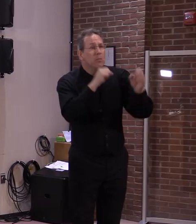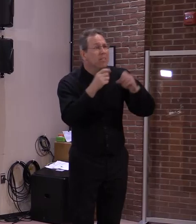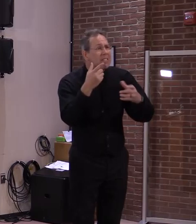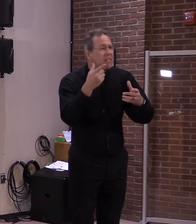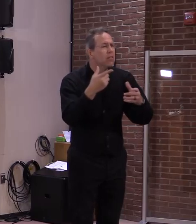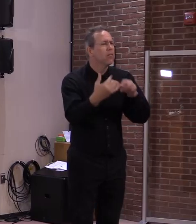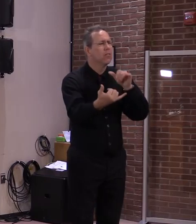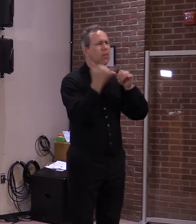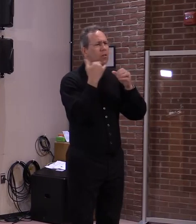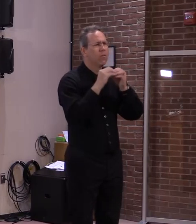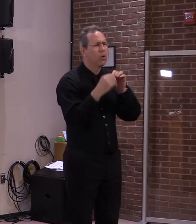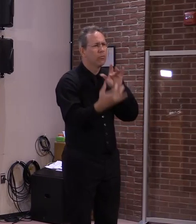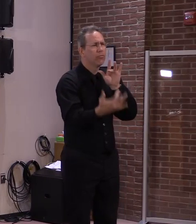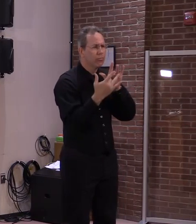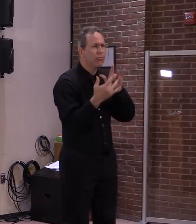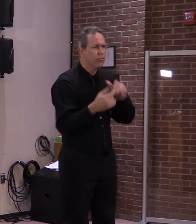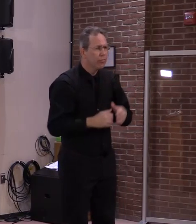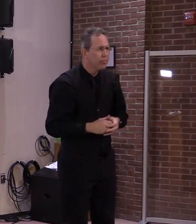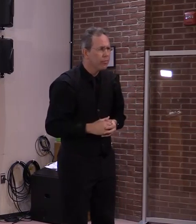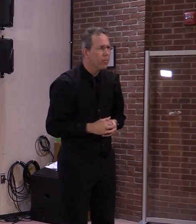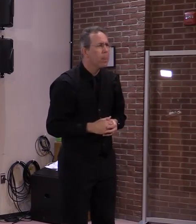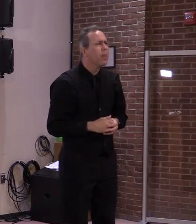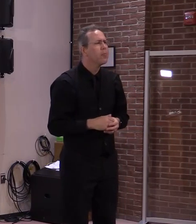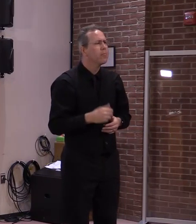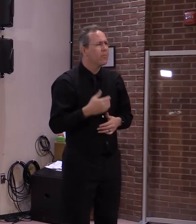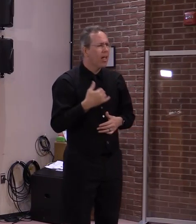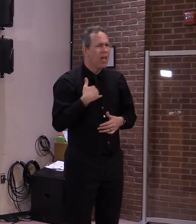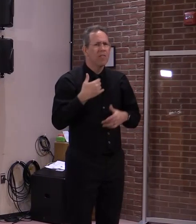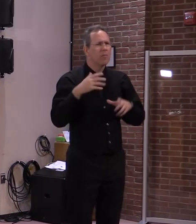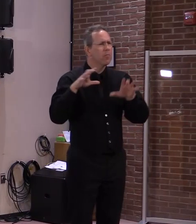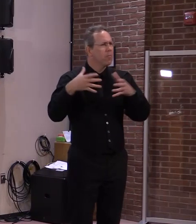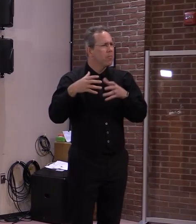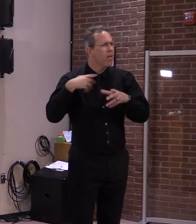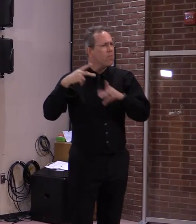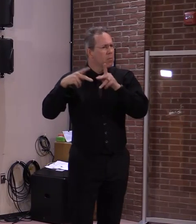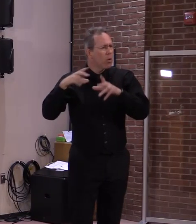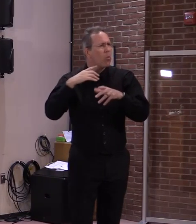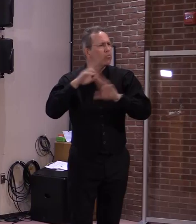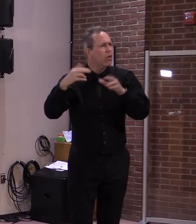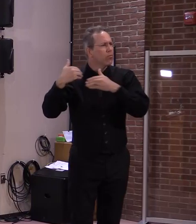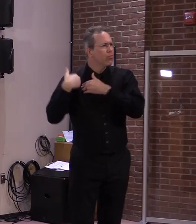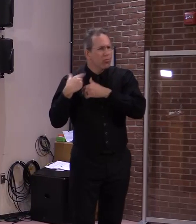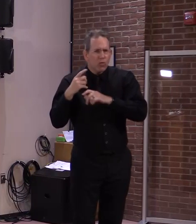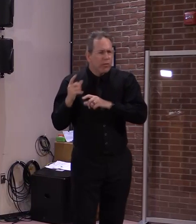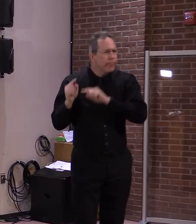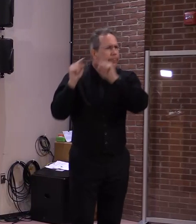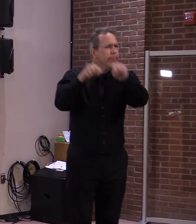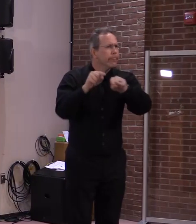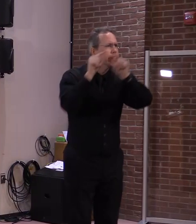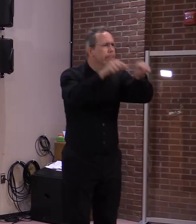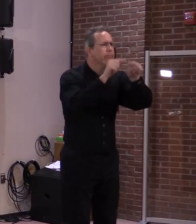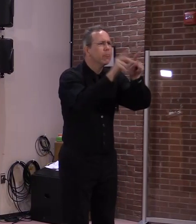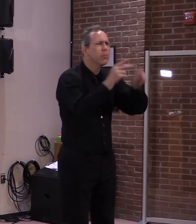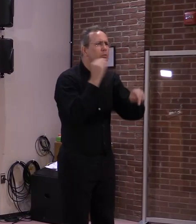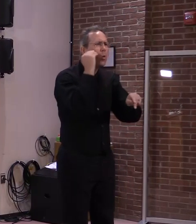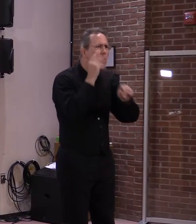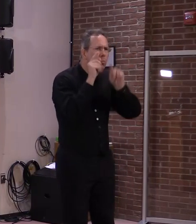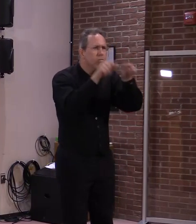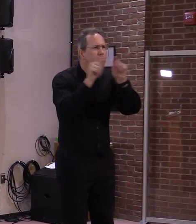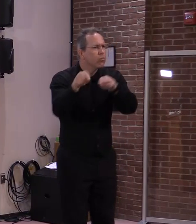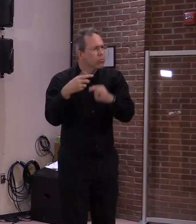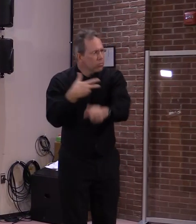have the capacity to bring a vaccine to people that are homebound. We need to use it. We've done